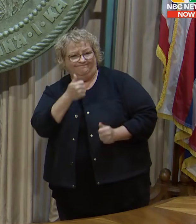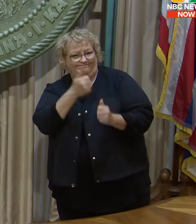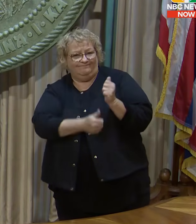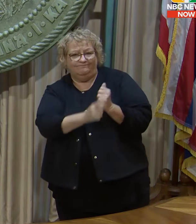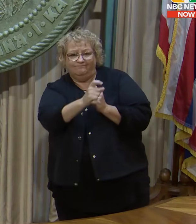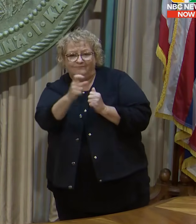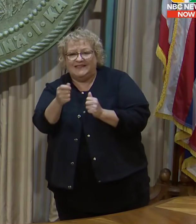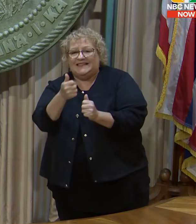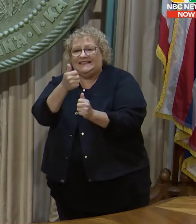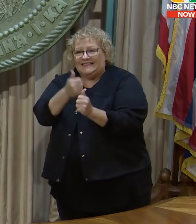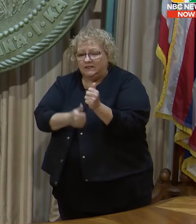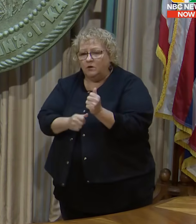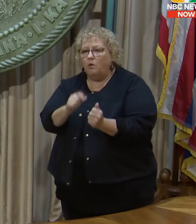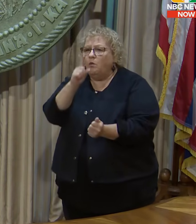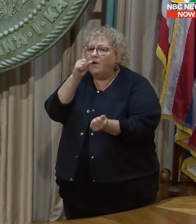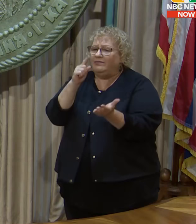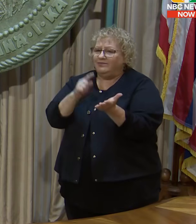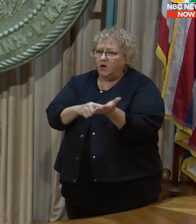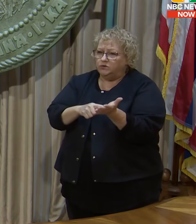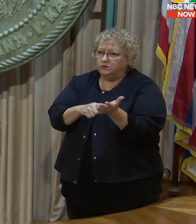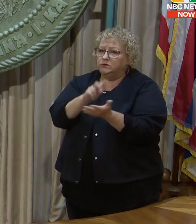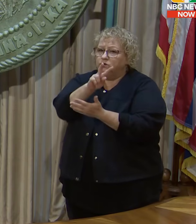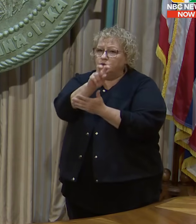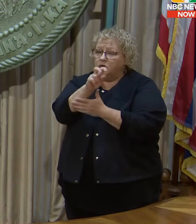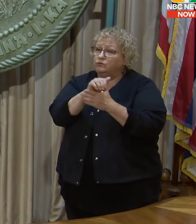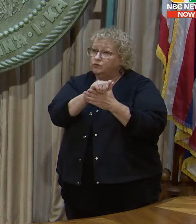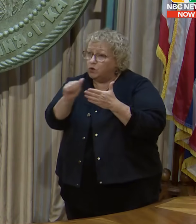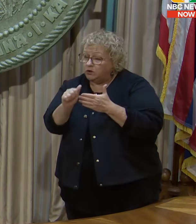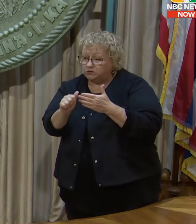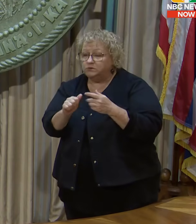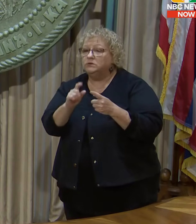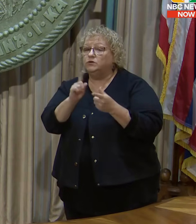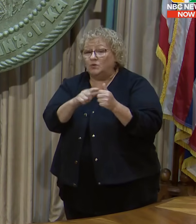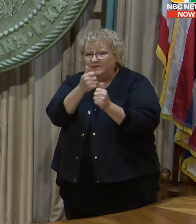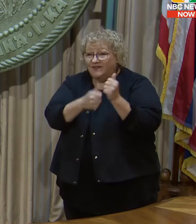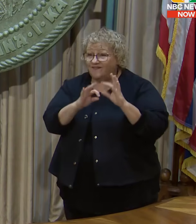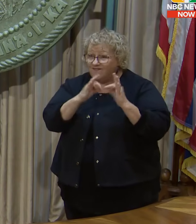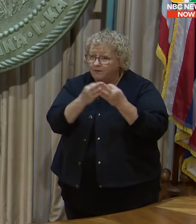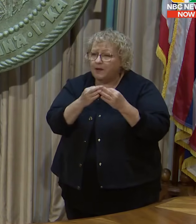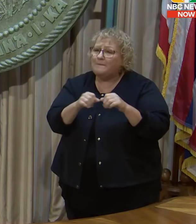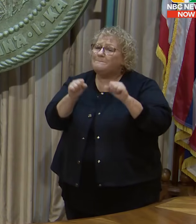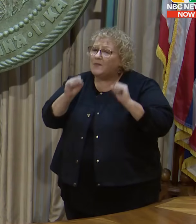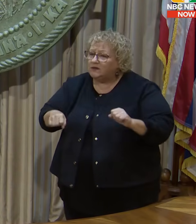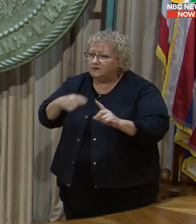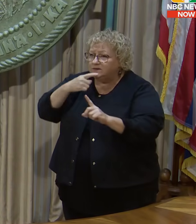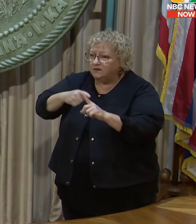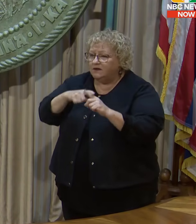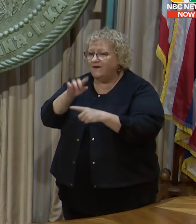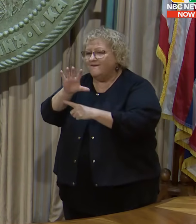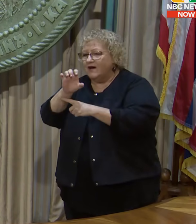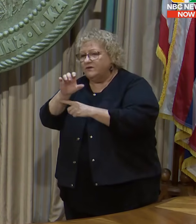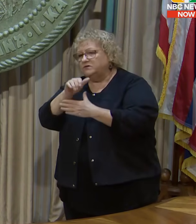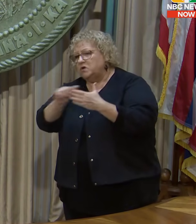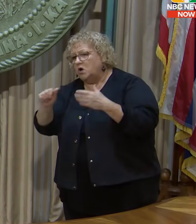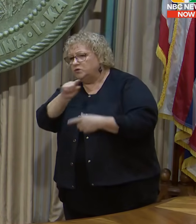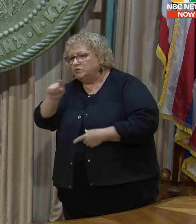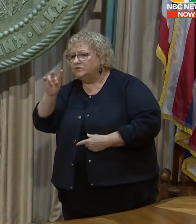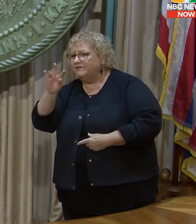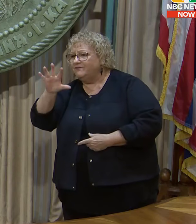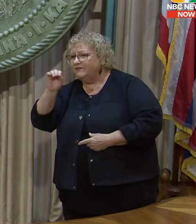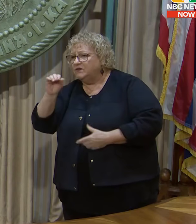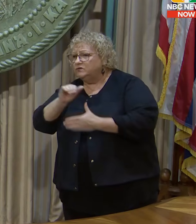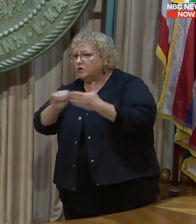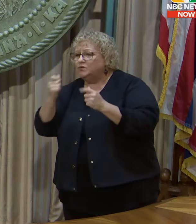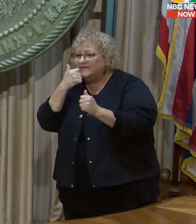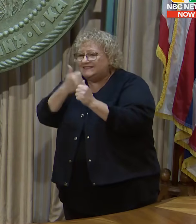$1,200 plus $500 per child under 17. It also provides increased unemployment